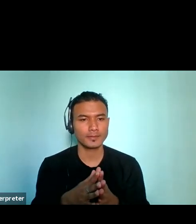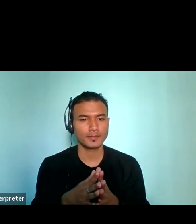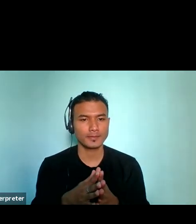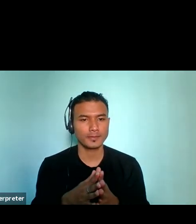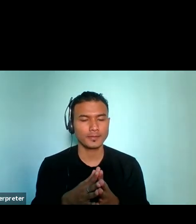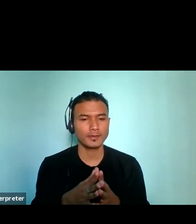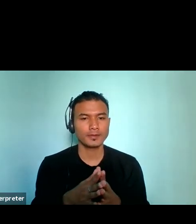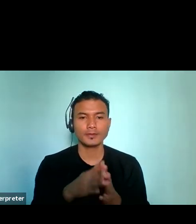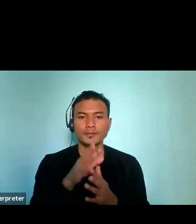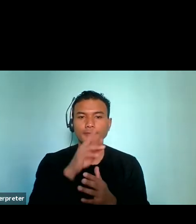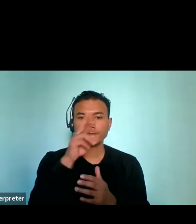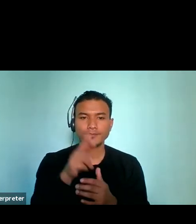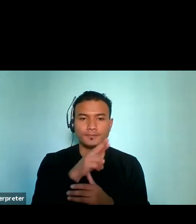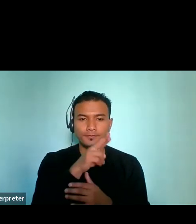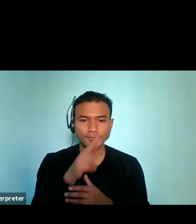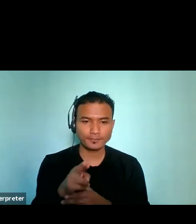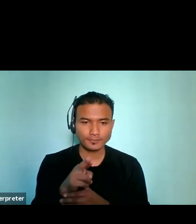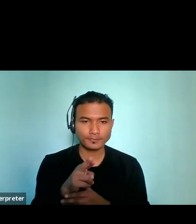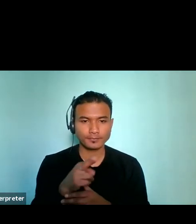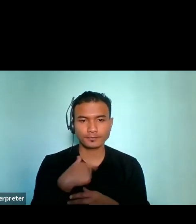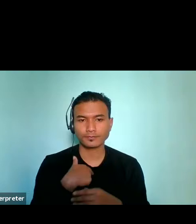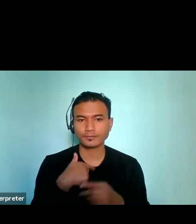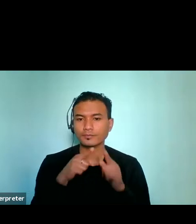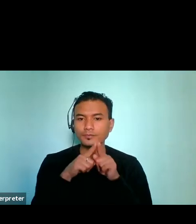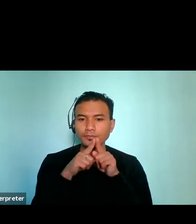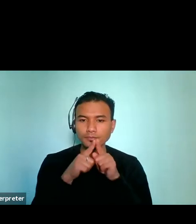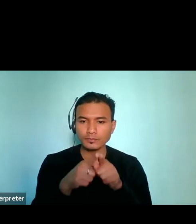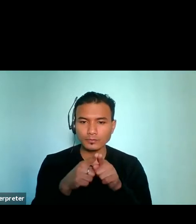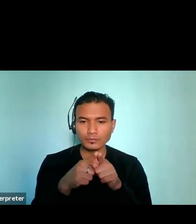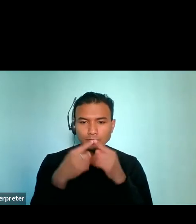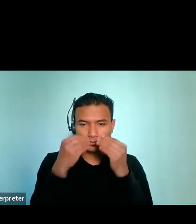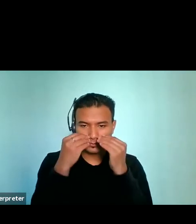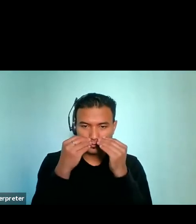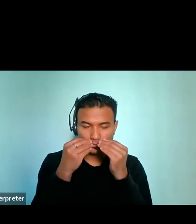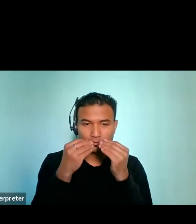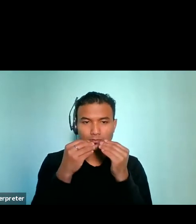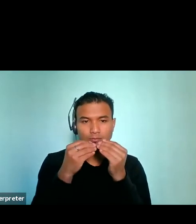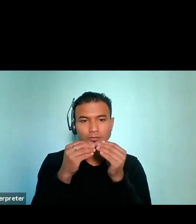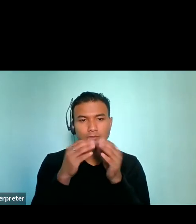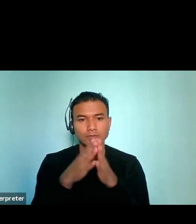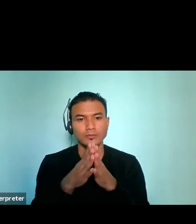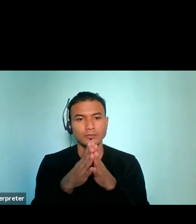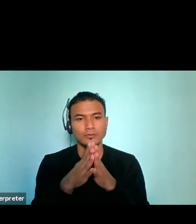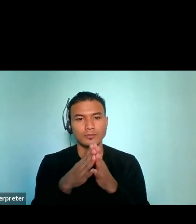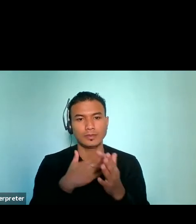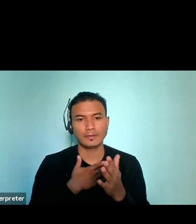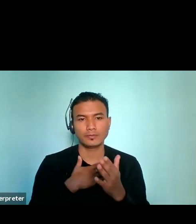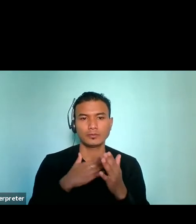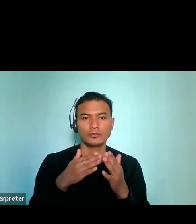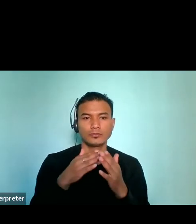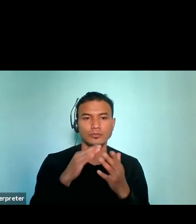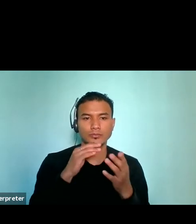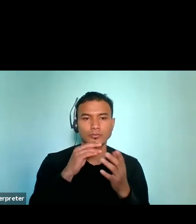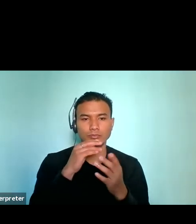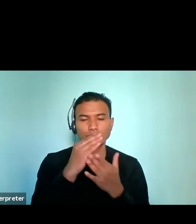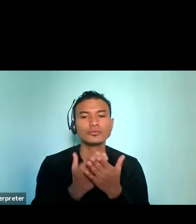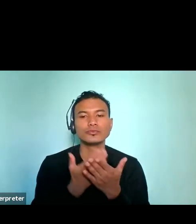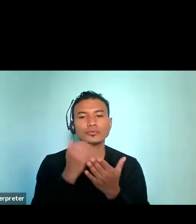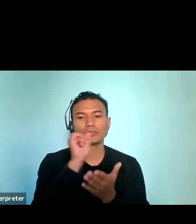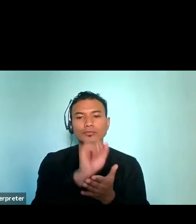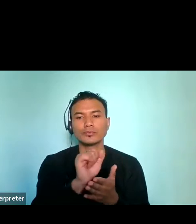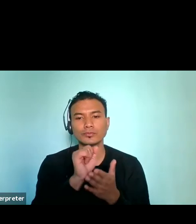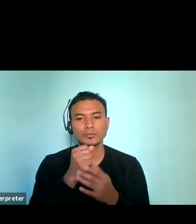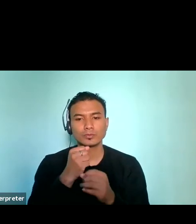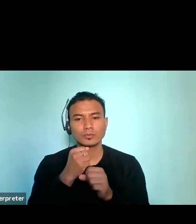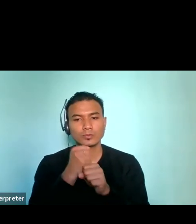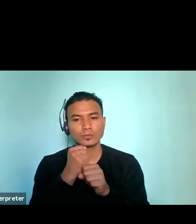And also, I have also learned many stories from our fellows, how they are